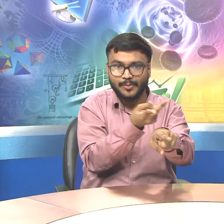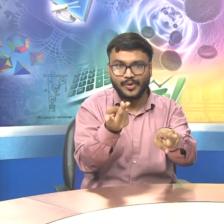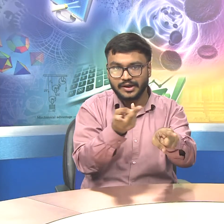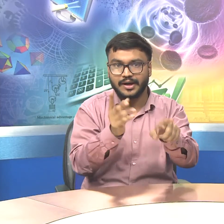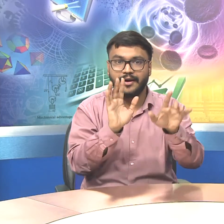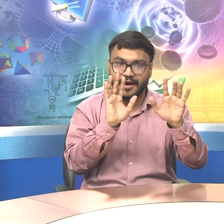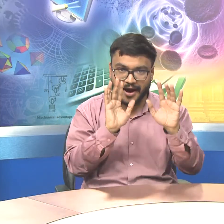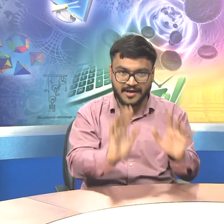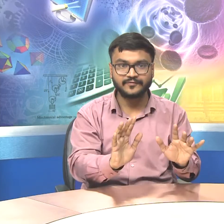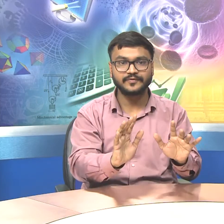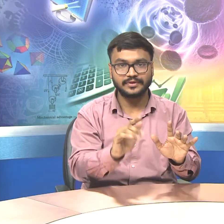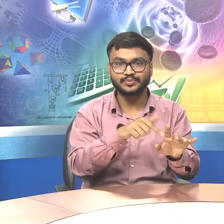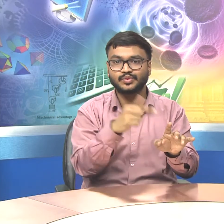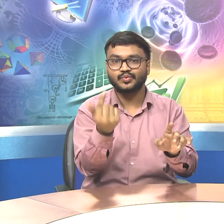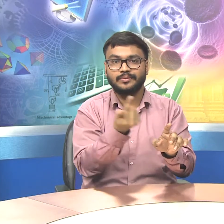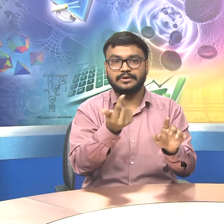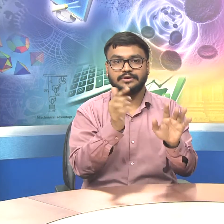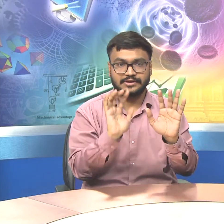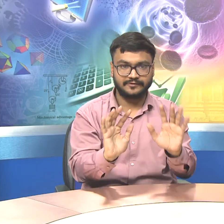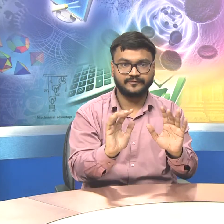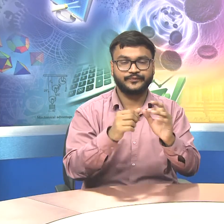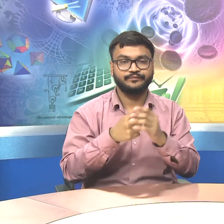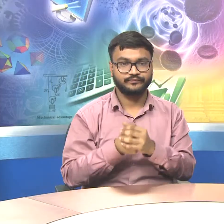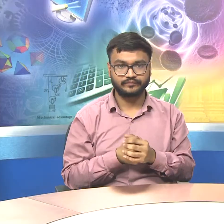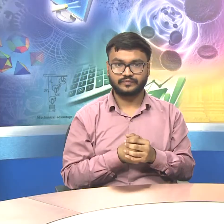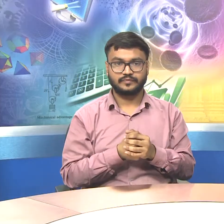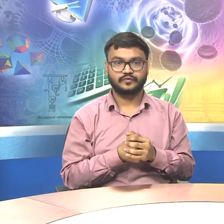we can use while.